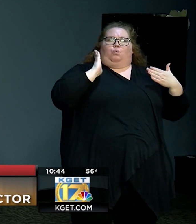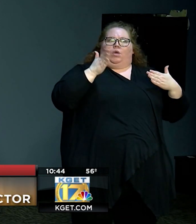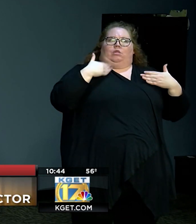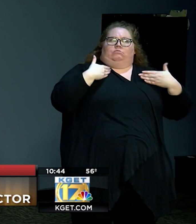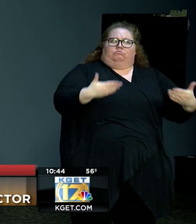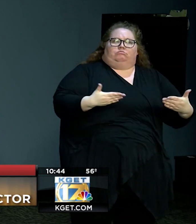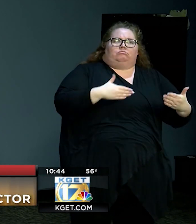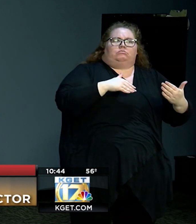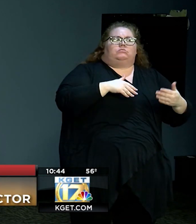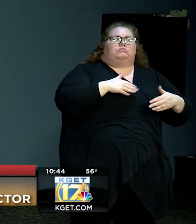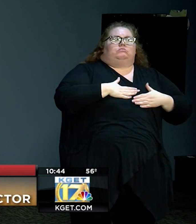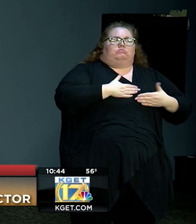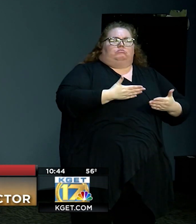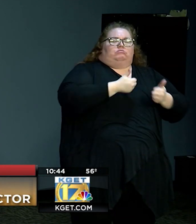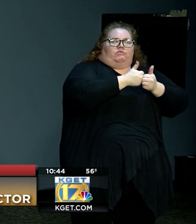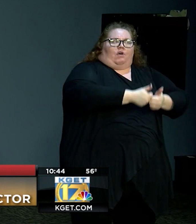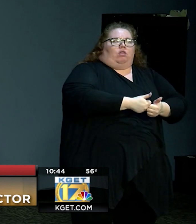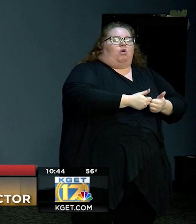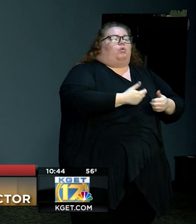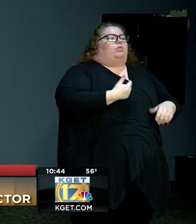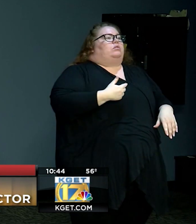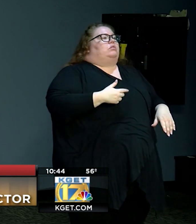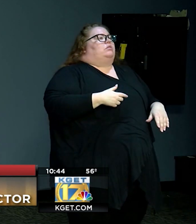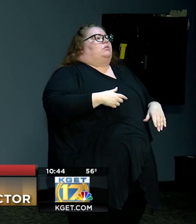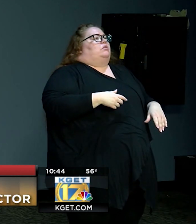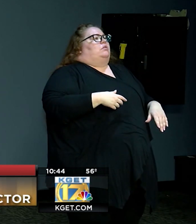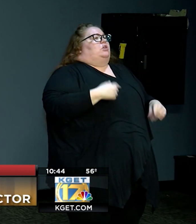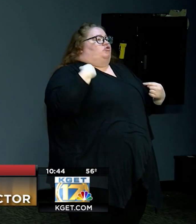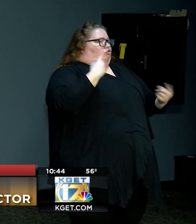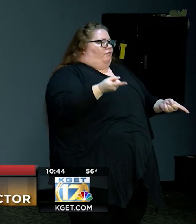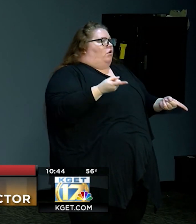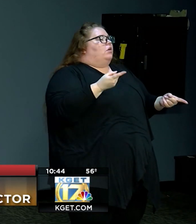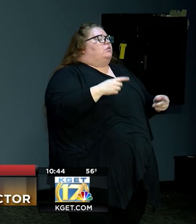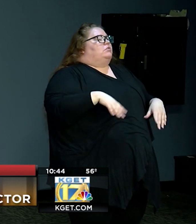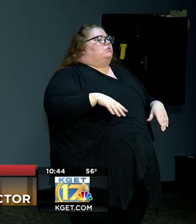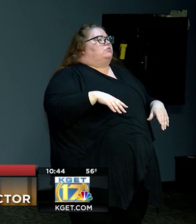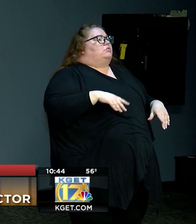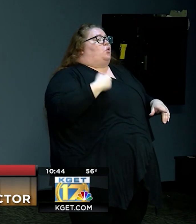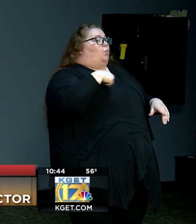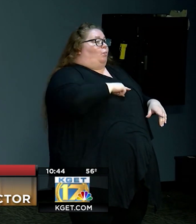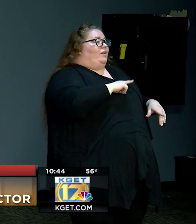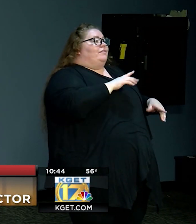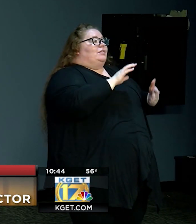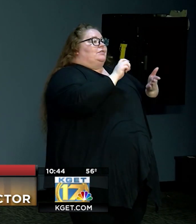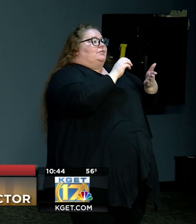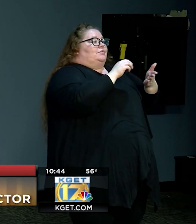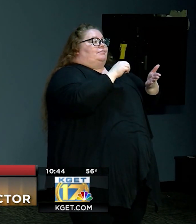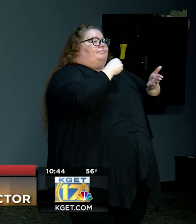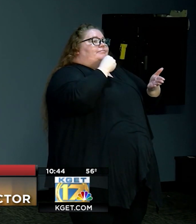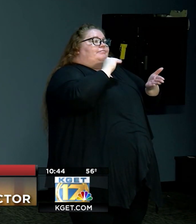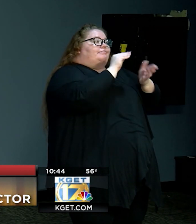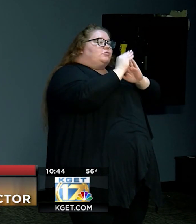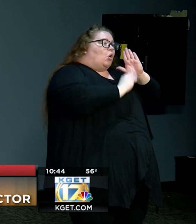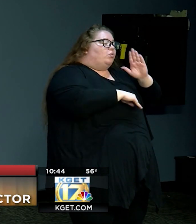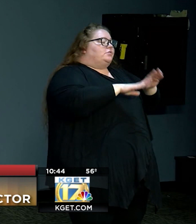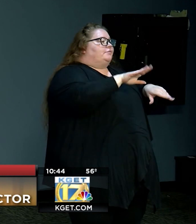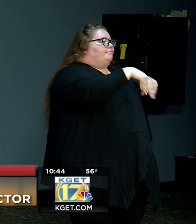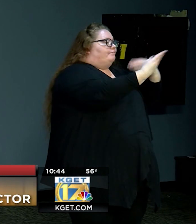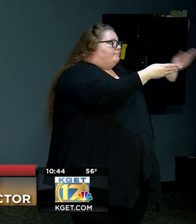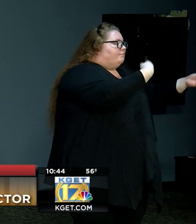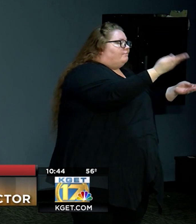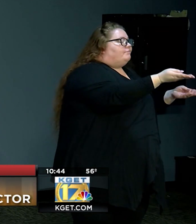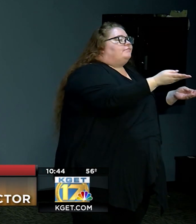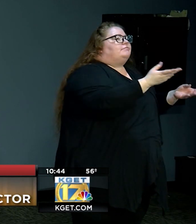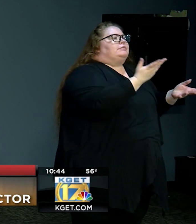have. When we've hand-delivered those notices, they have all understood. There was some misunderstanding at times, and we've asked